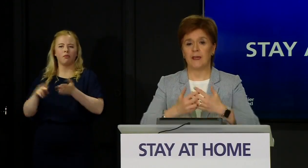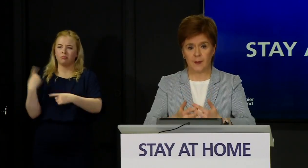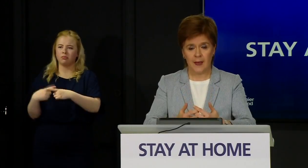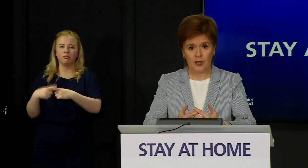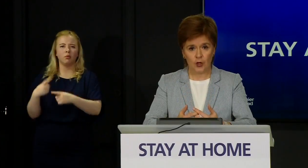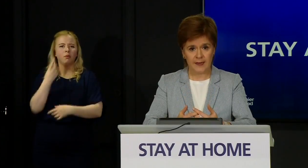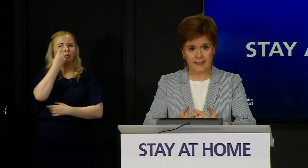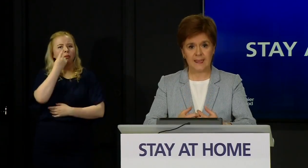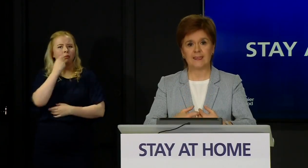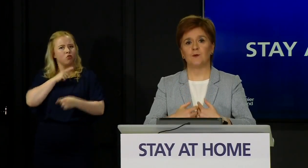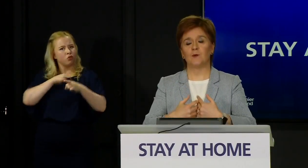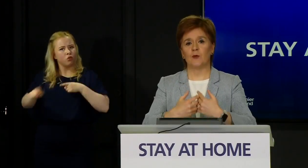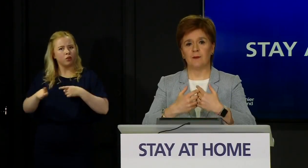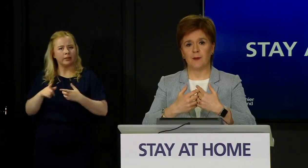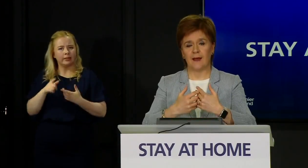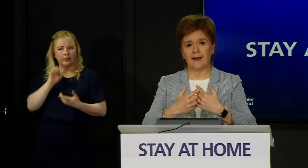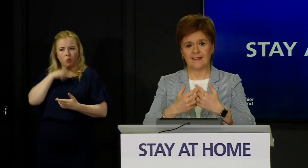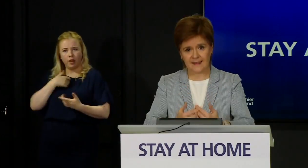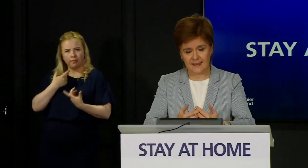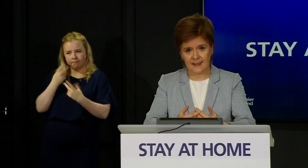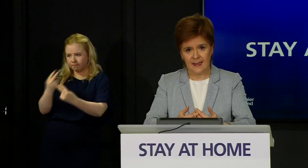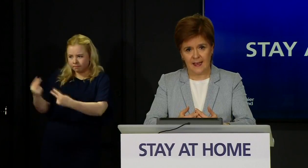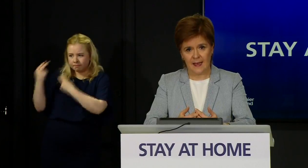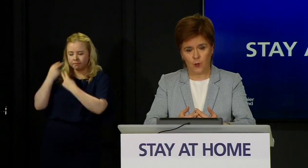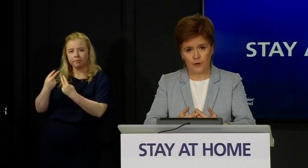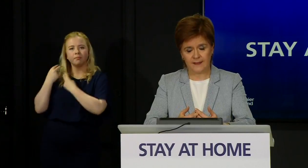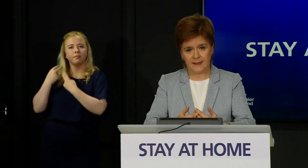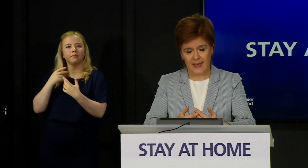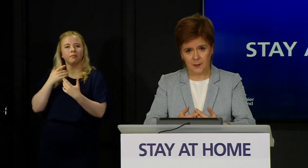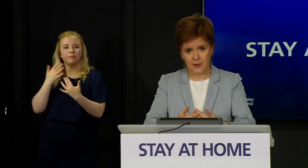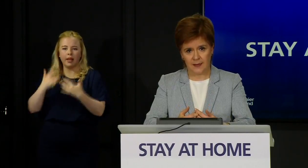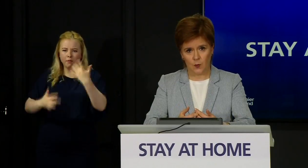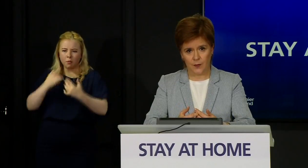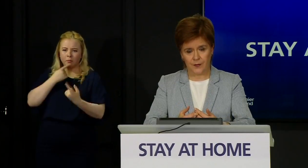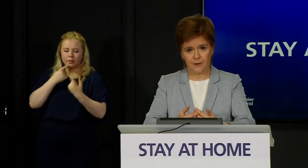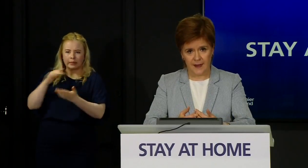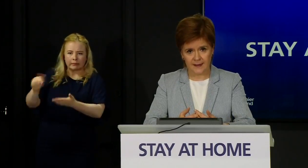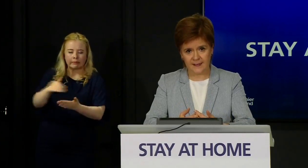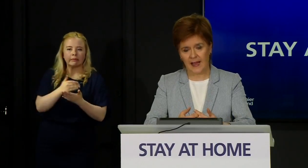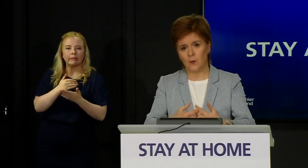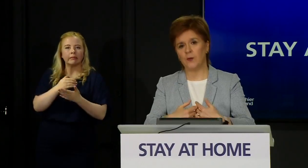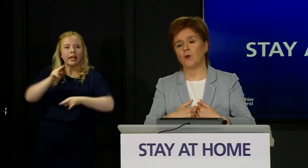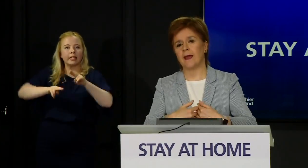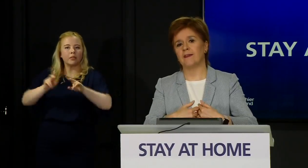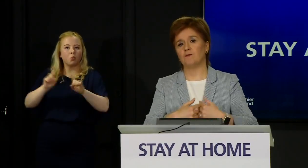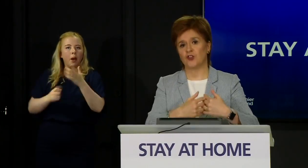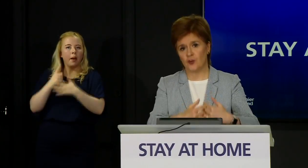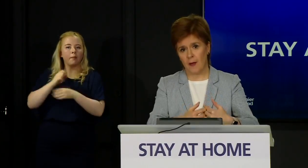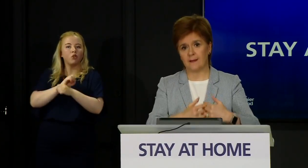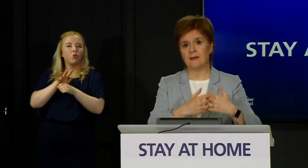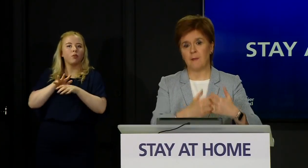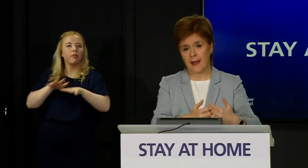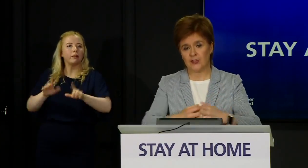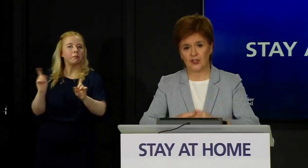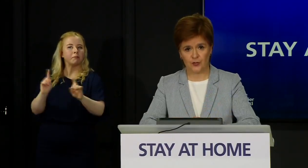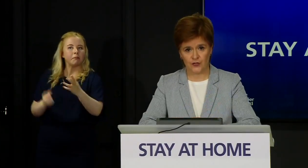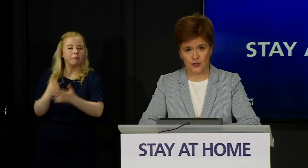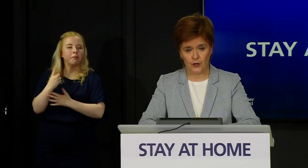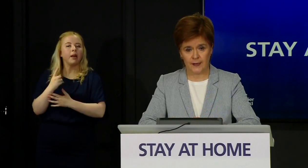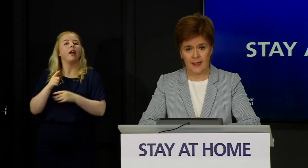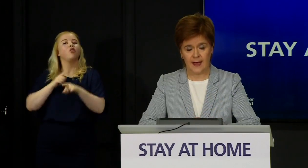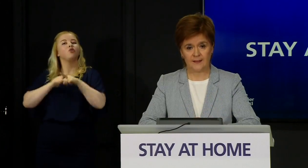So we will keep looking at the data, we will keep assessing what is happening with the virus, and we will get as much normality back